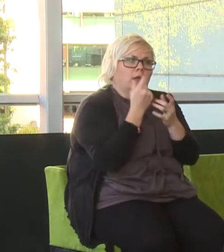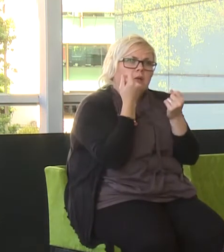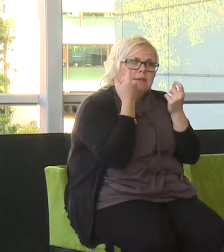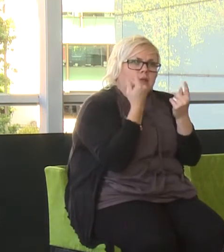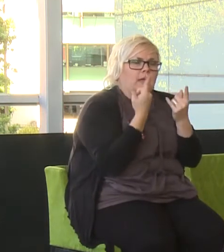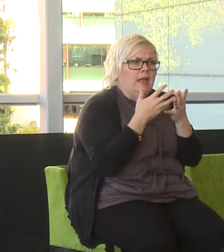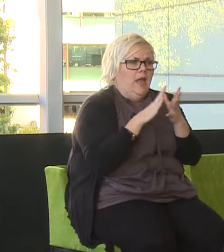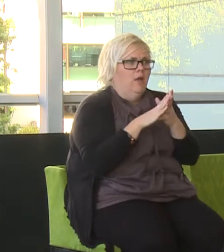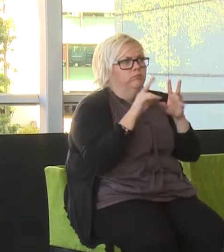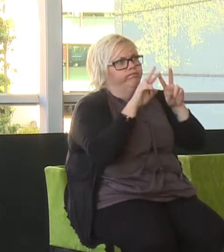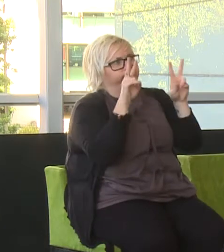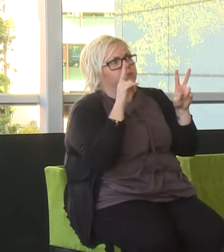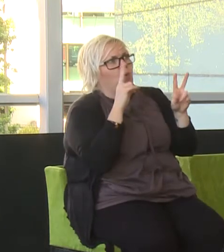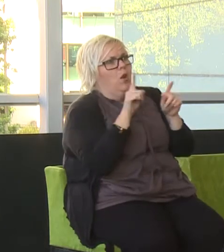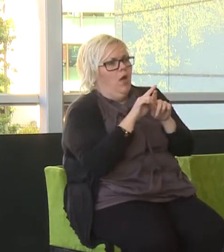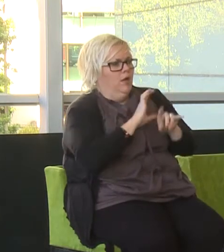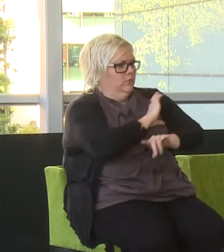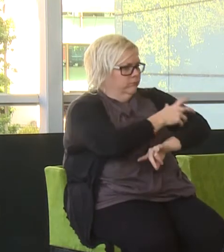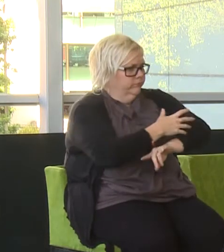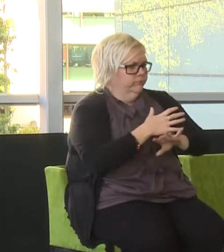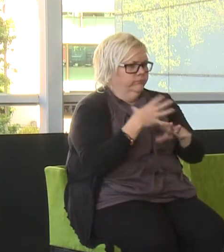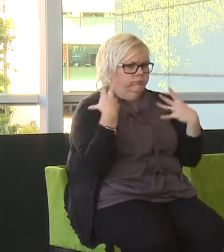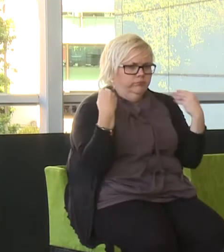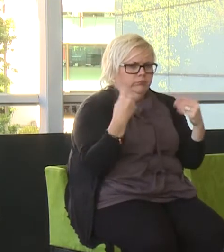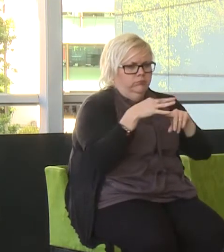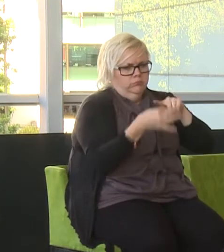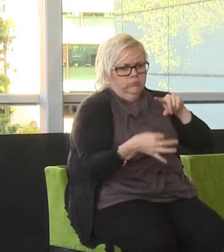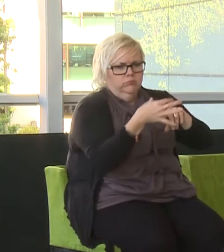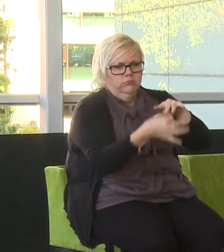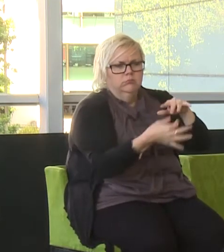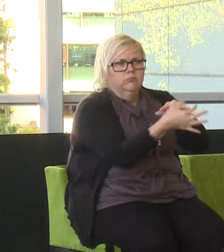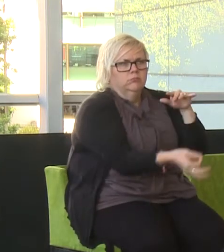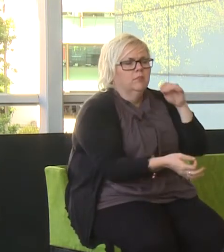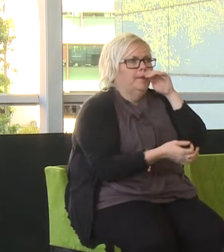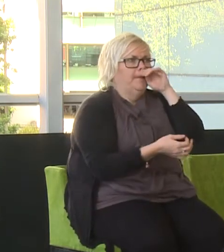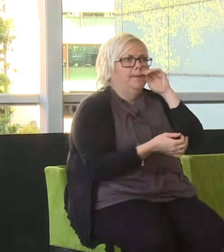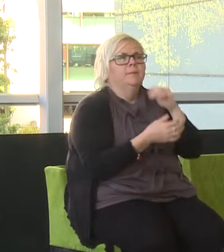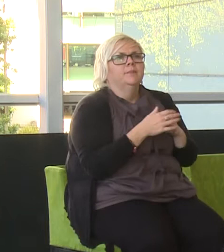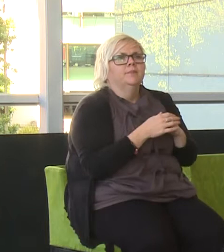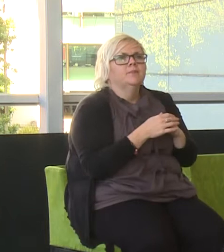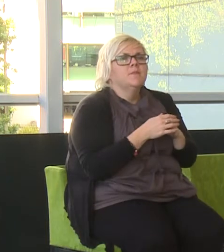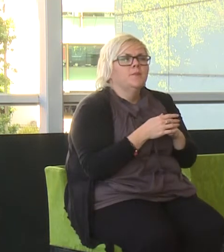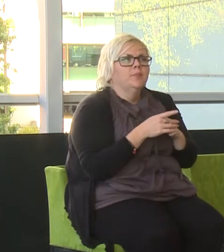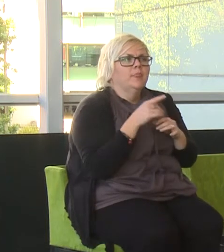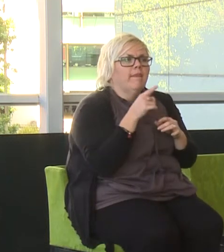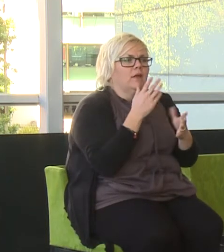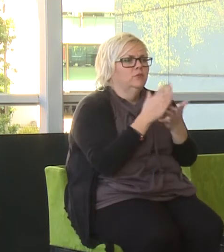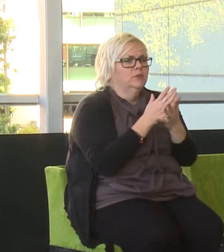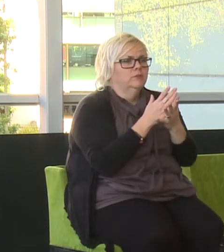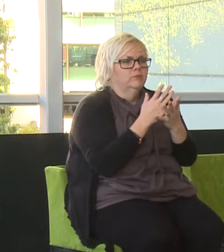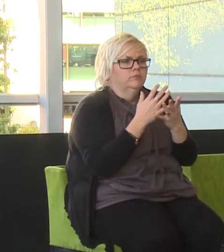that hit the screen in Wolverine Origins. It was also an insight into the crossover of Marvel